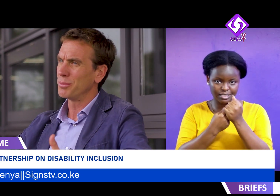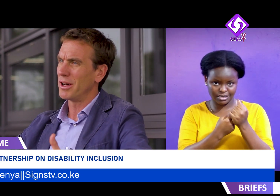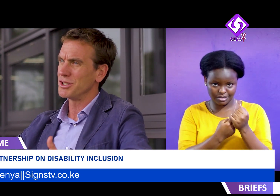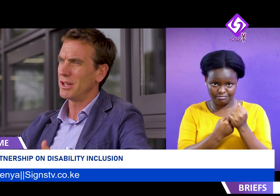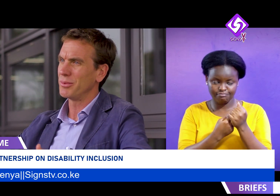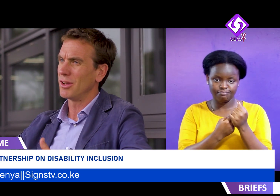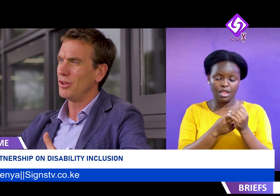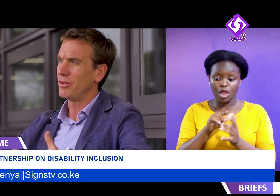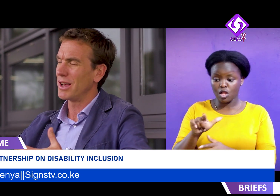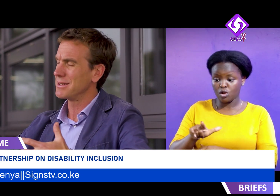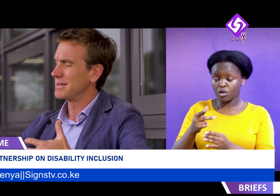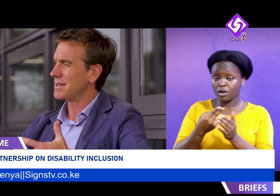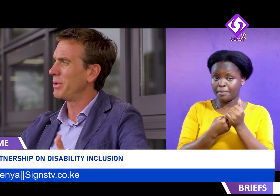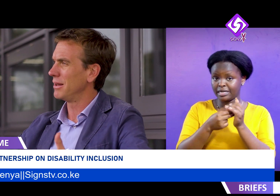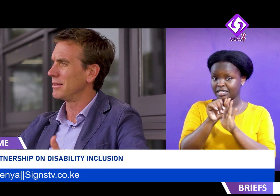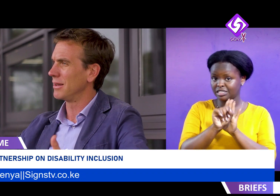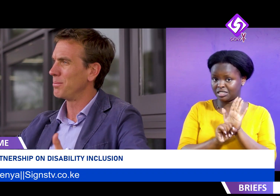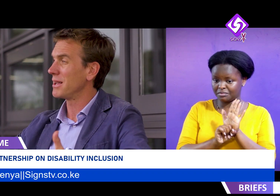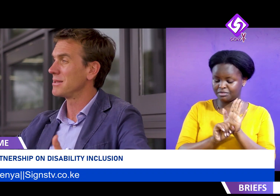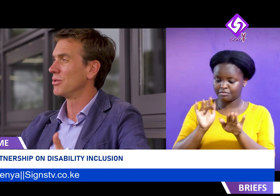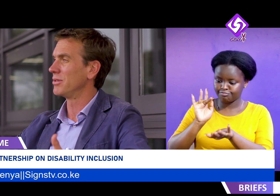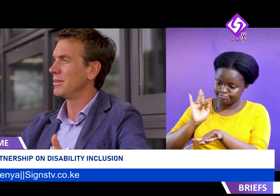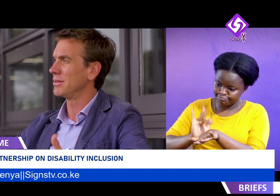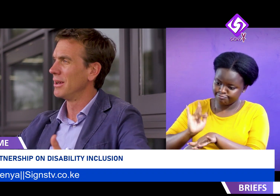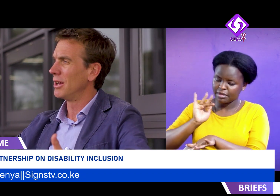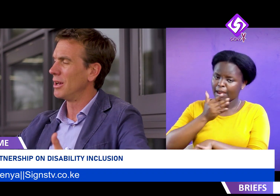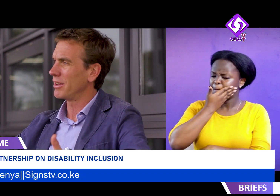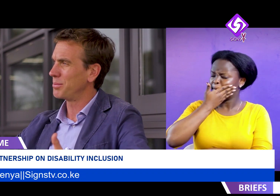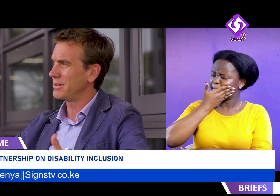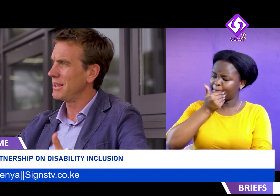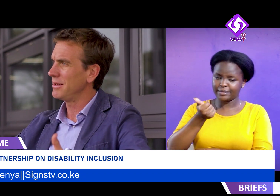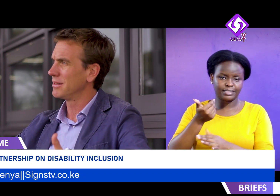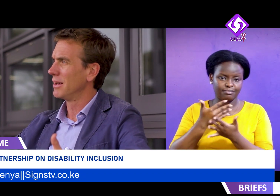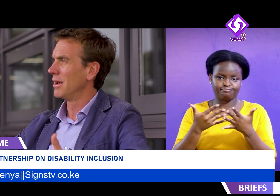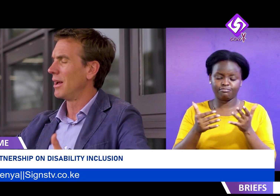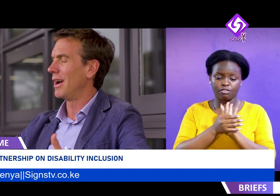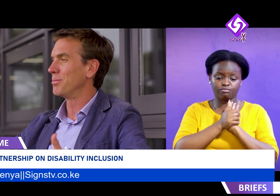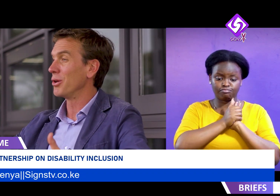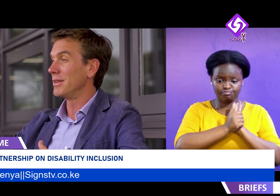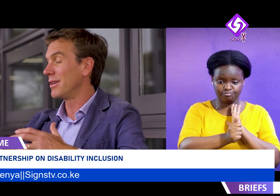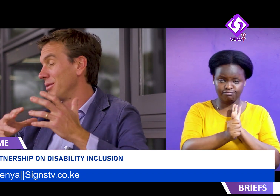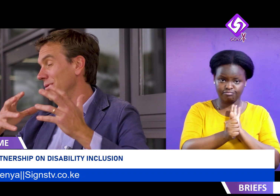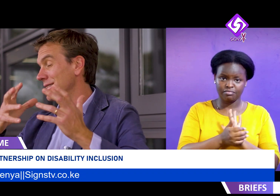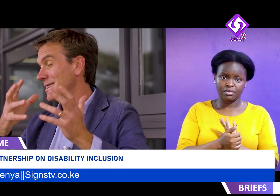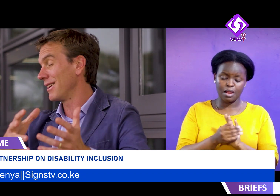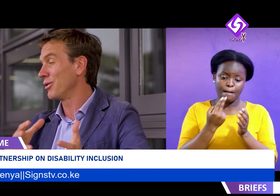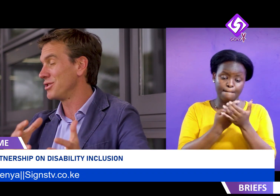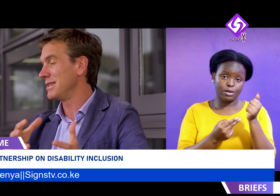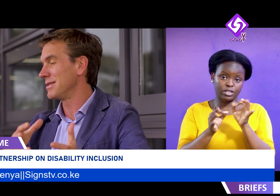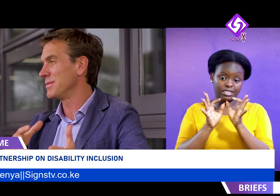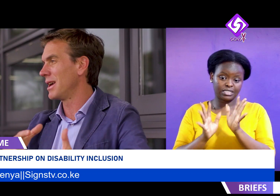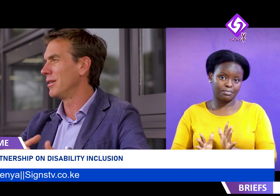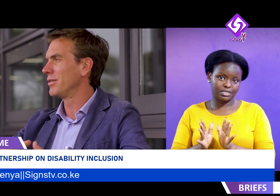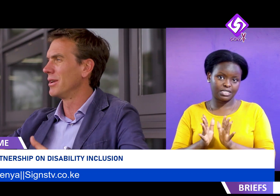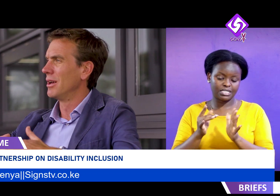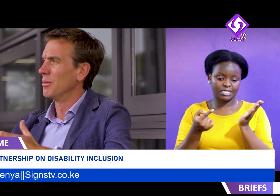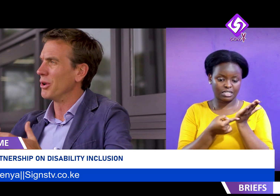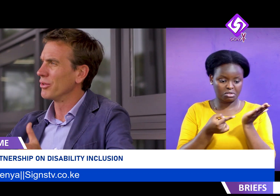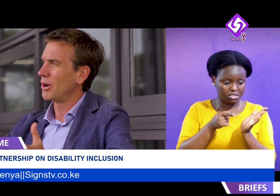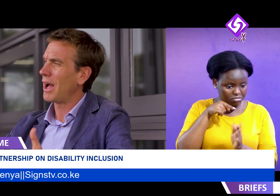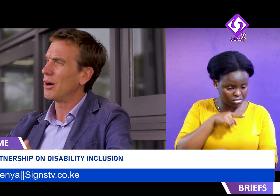those local partnerships that you tend to tap into the best sources of expertise, both in terms of the technologies